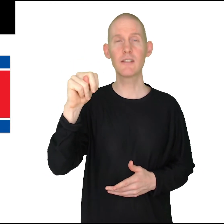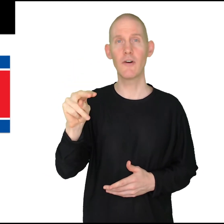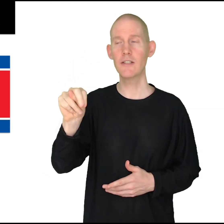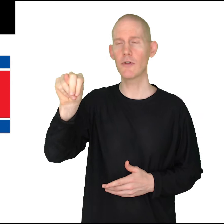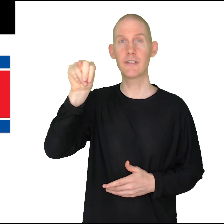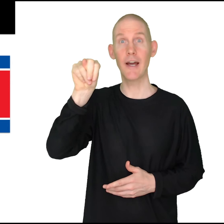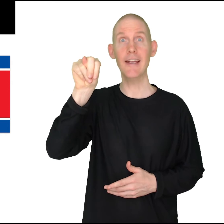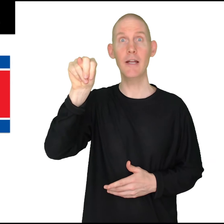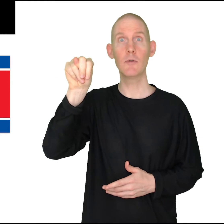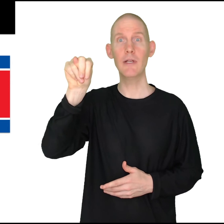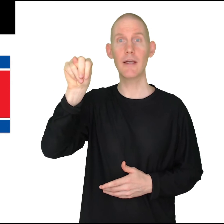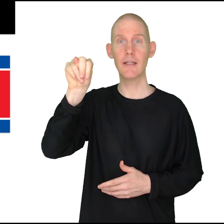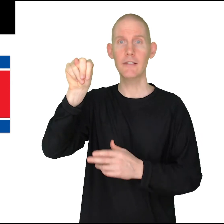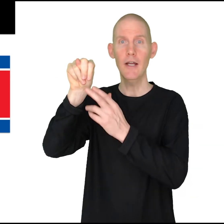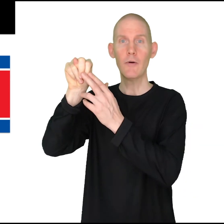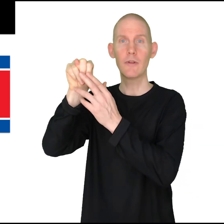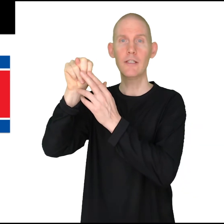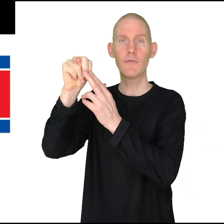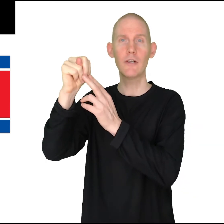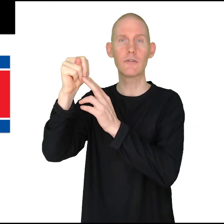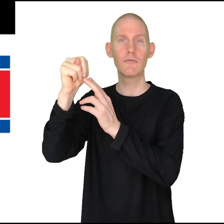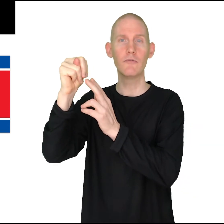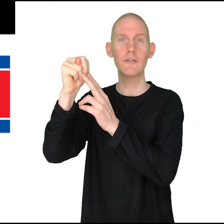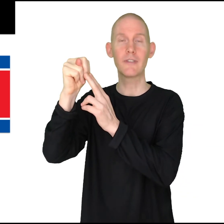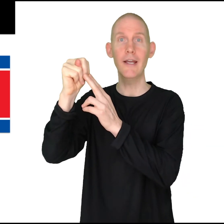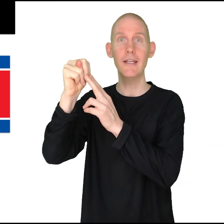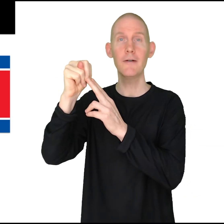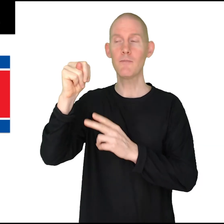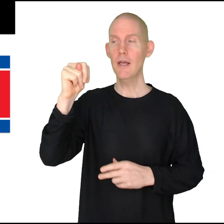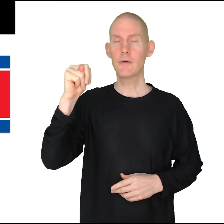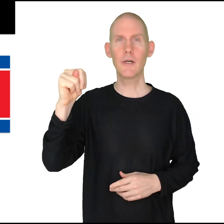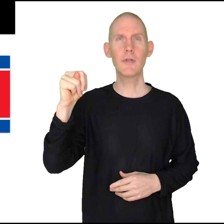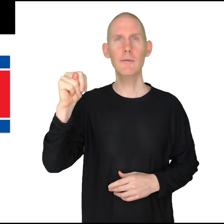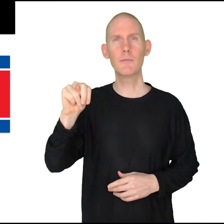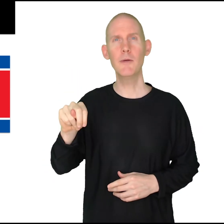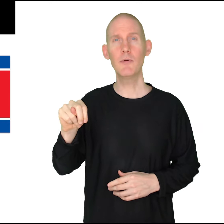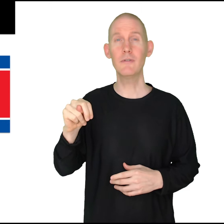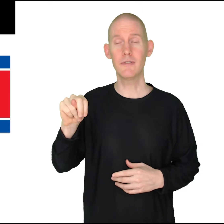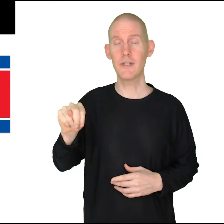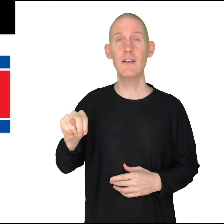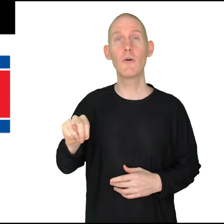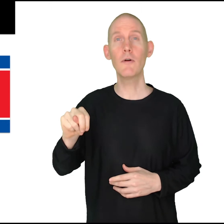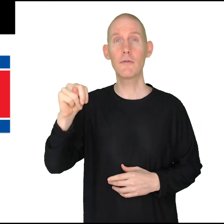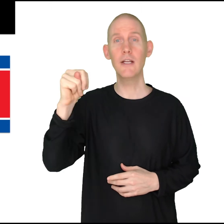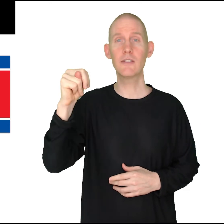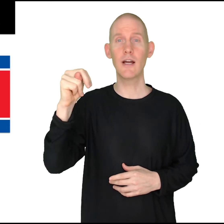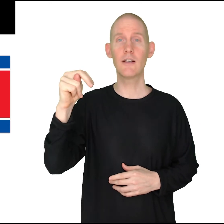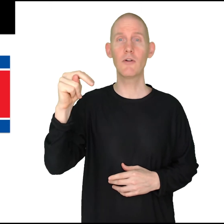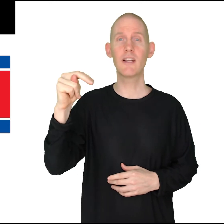right, so a tight N would be like this, with these fingers real tight here. Sometimes when people sign North, they just kind of go like this a